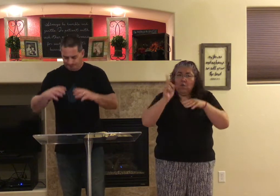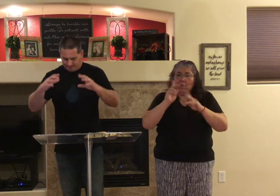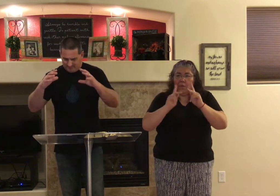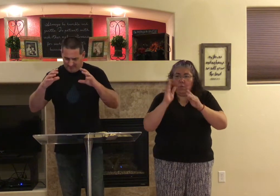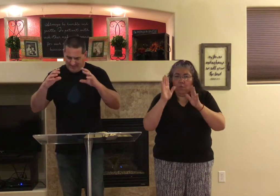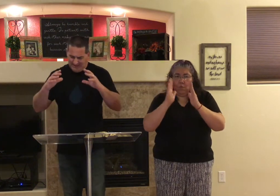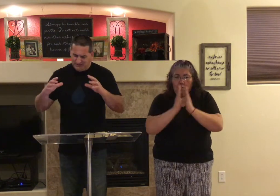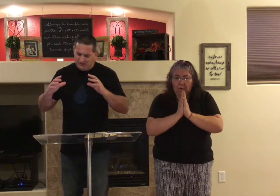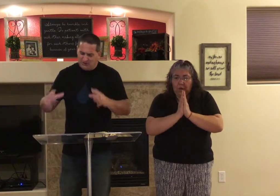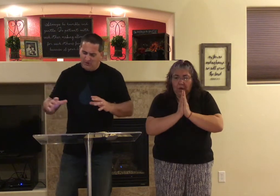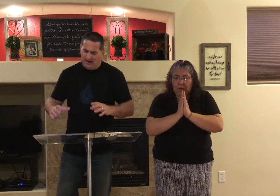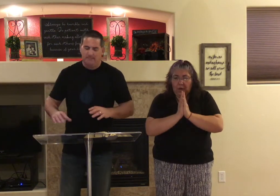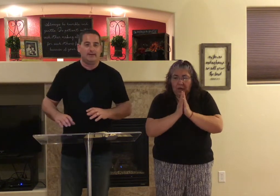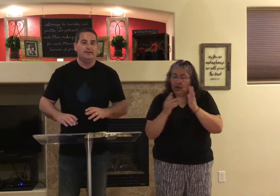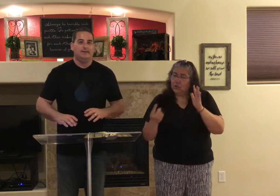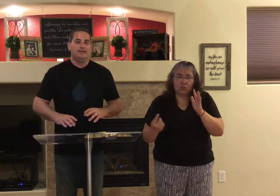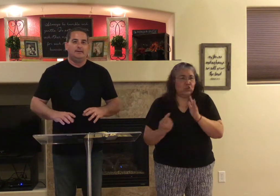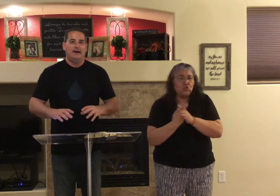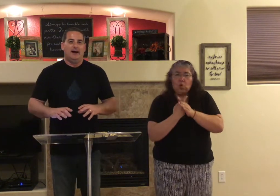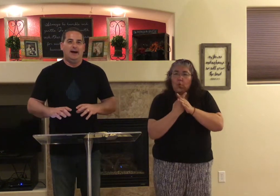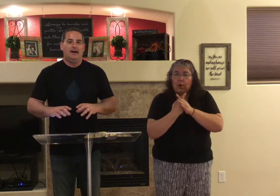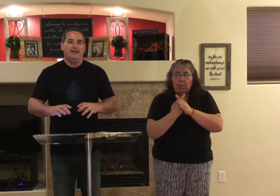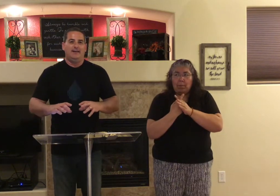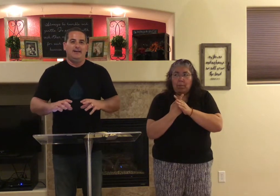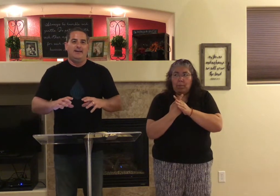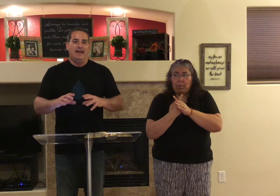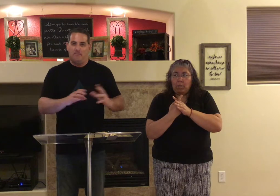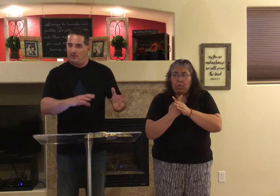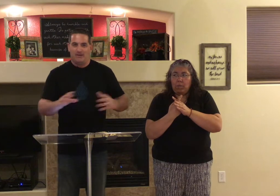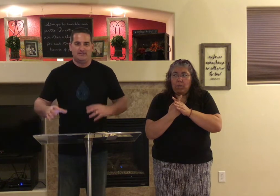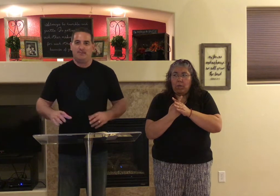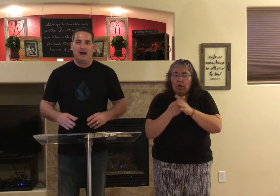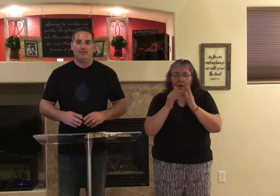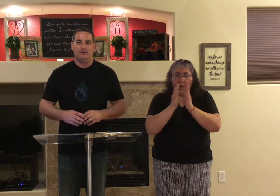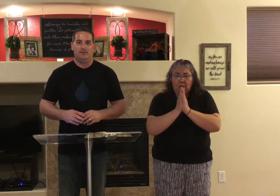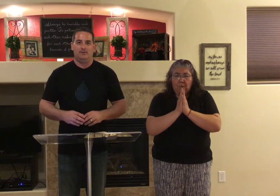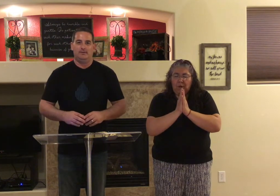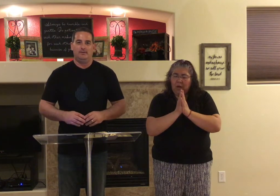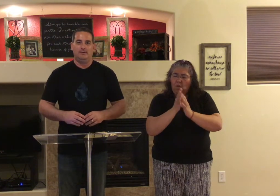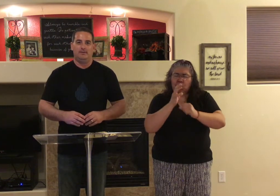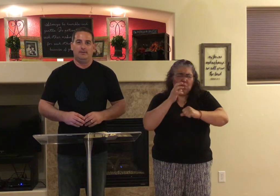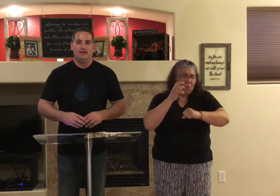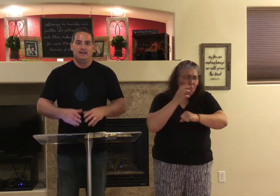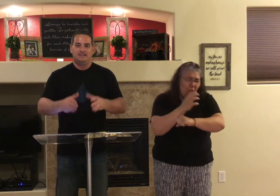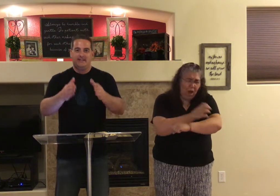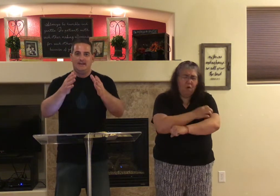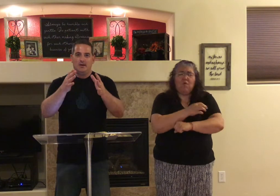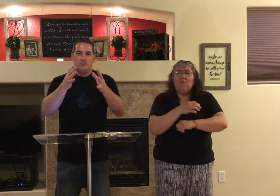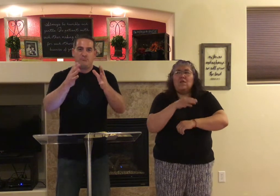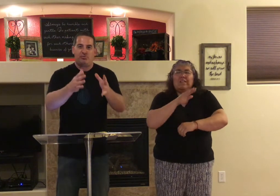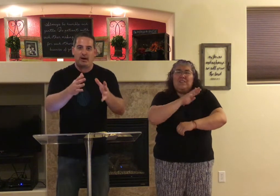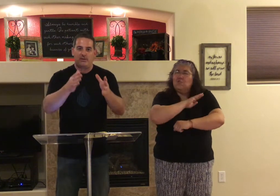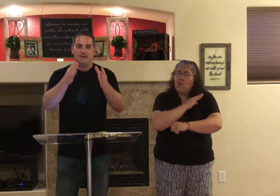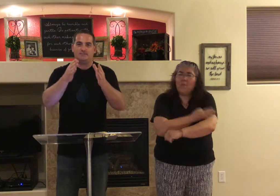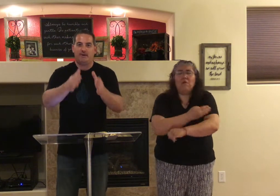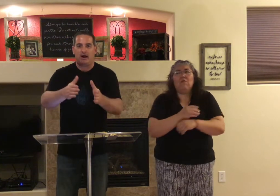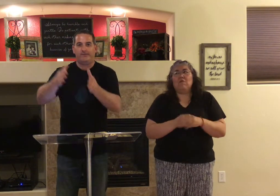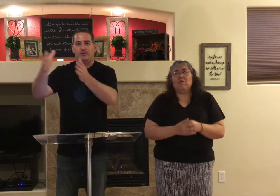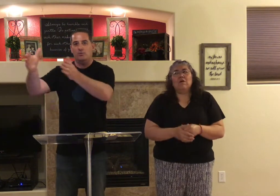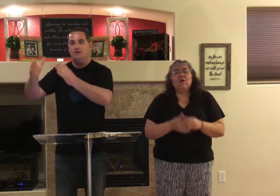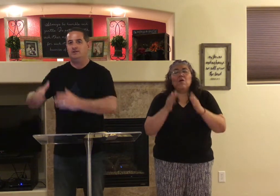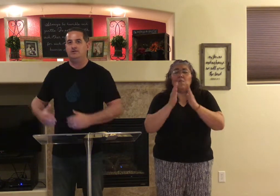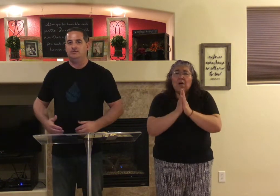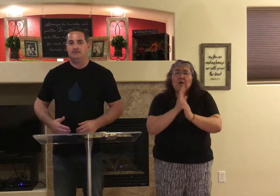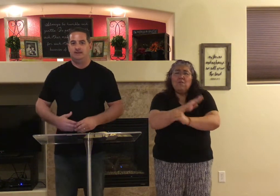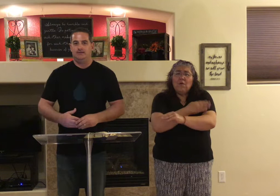praying. And he just showed up. And prayer was powerful. You see, prayer is